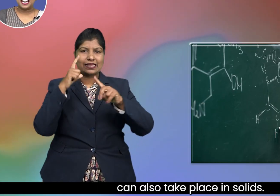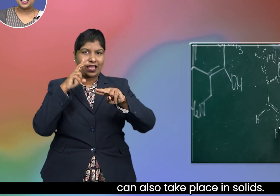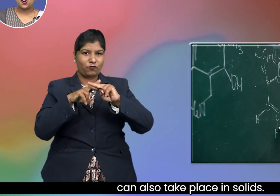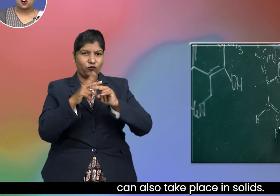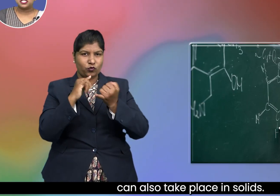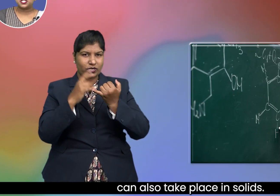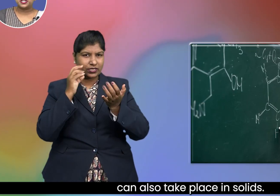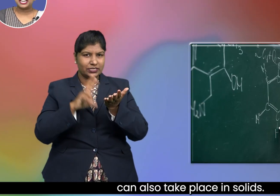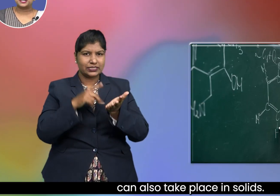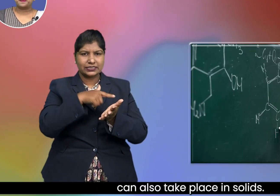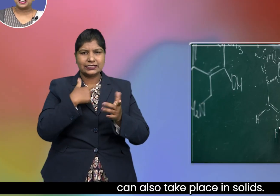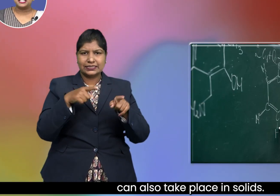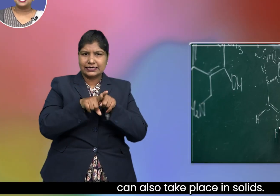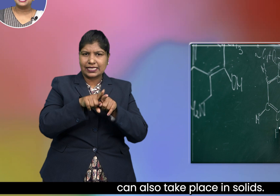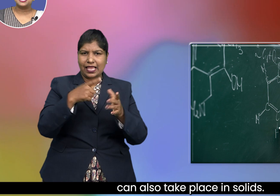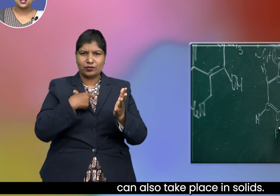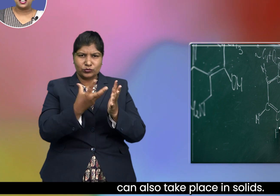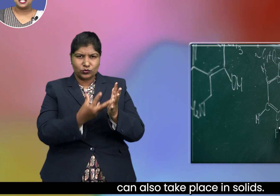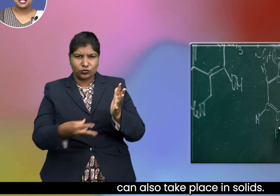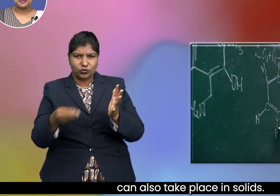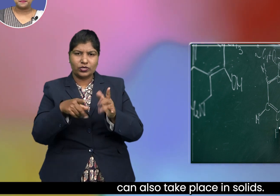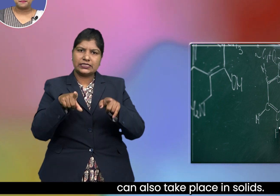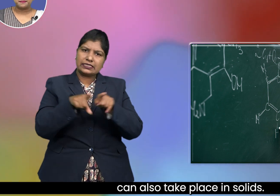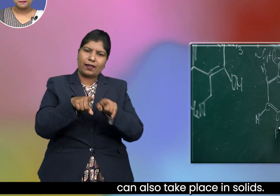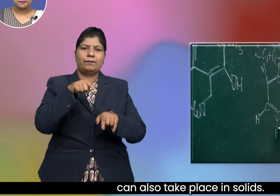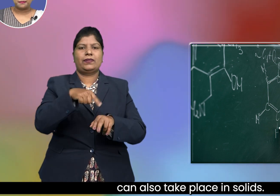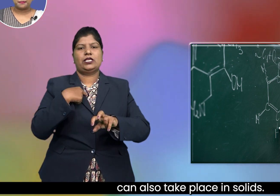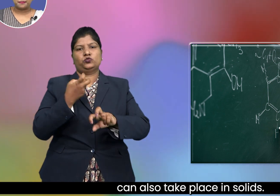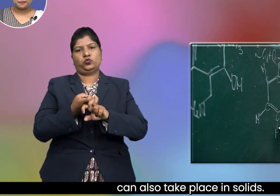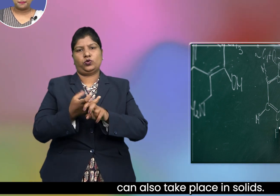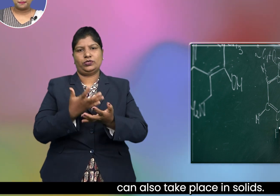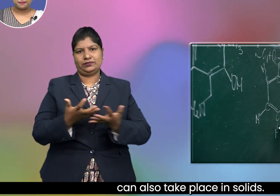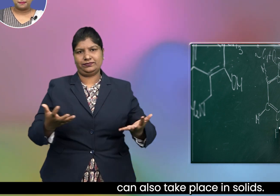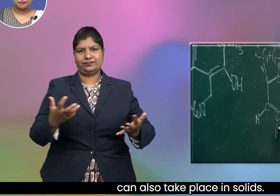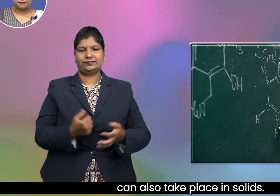Diffusion can also take place in solids.